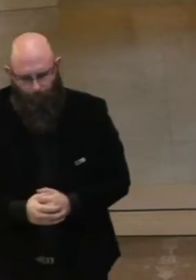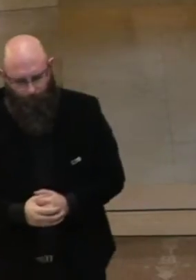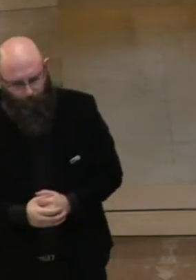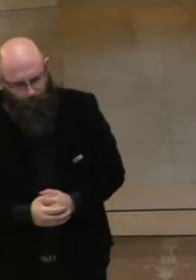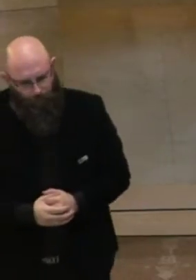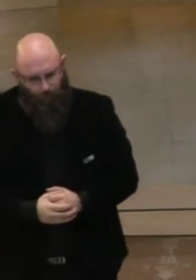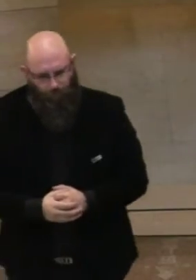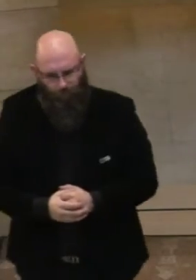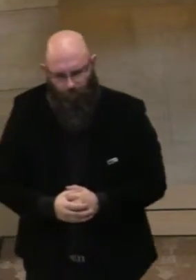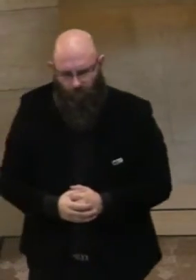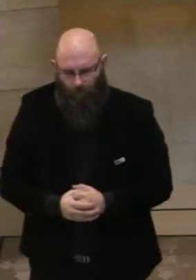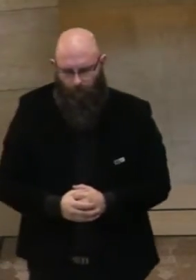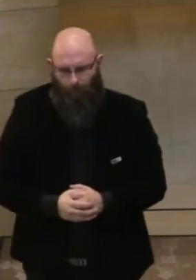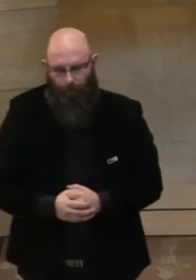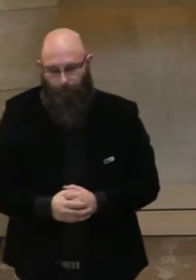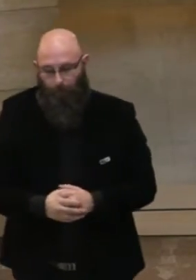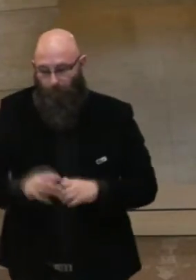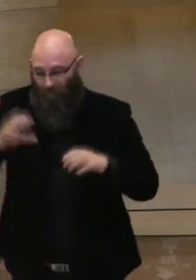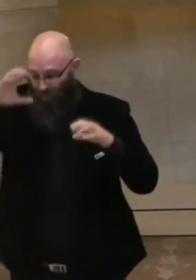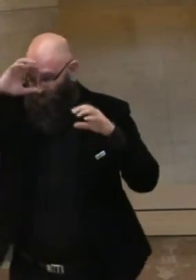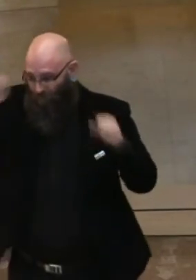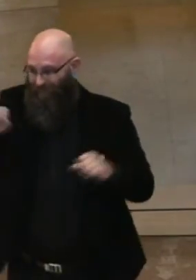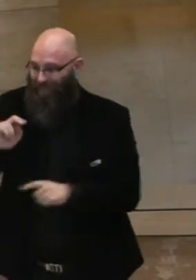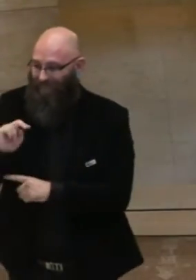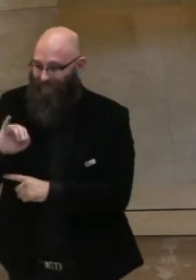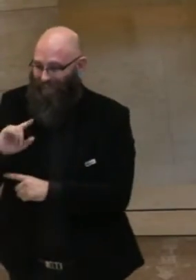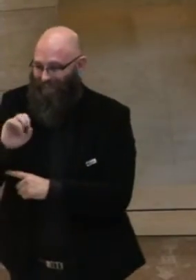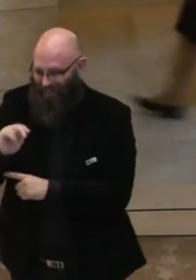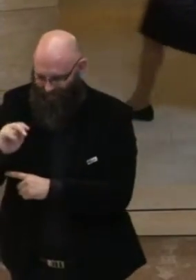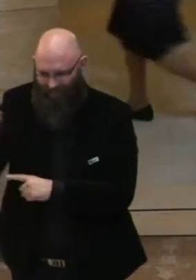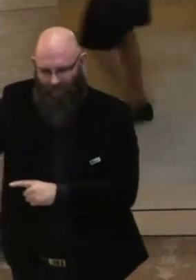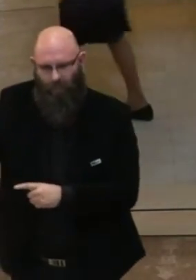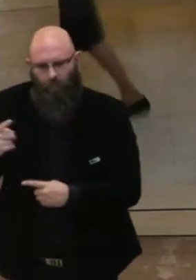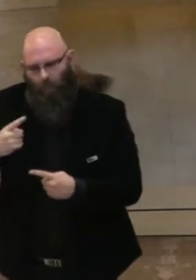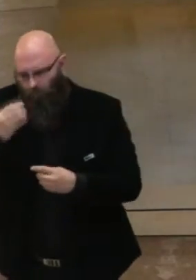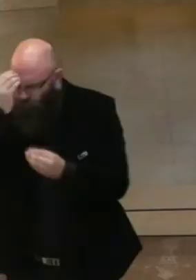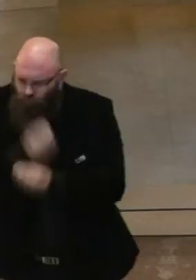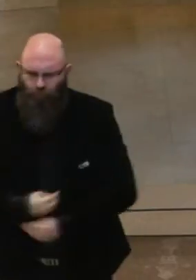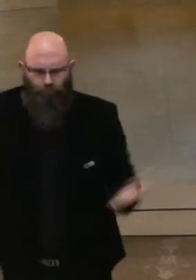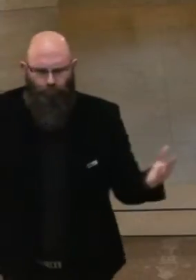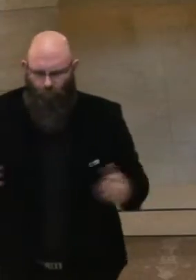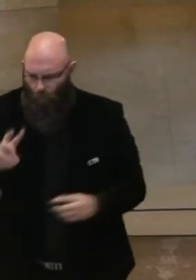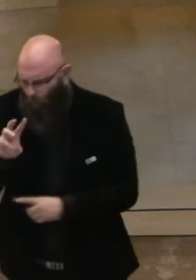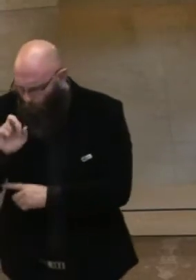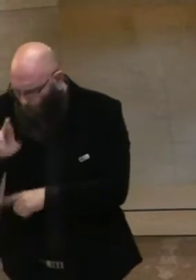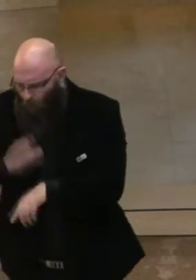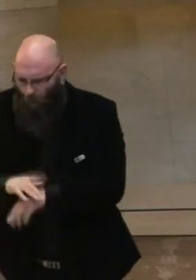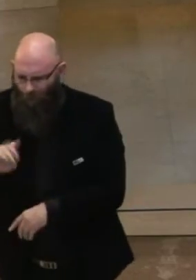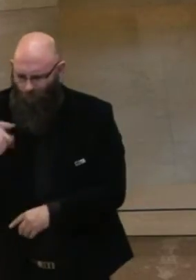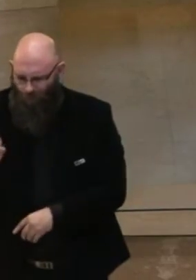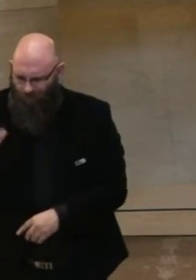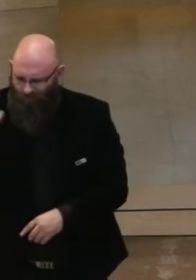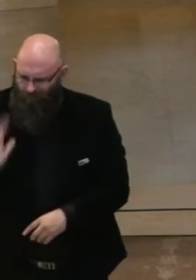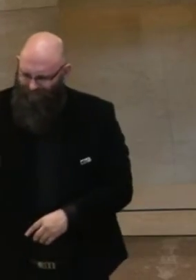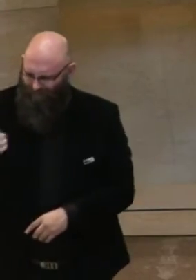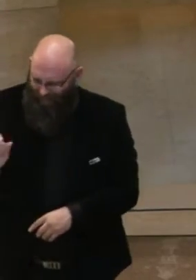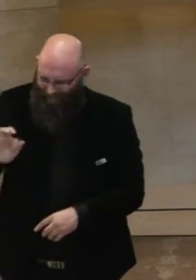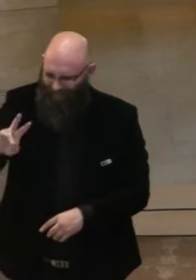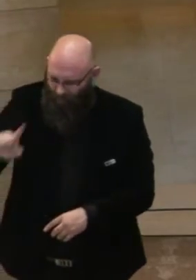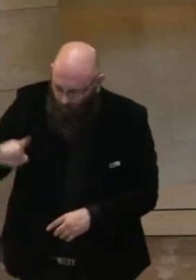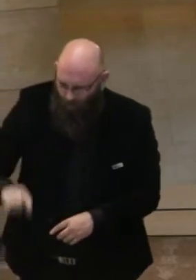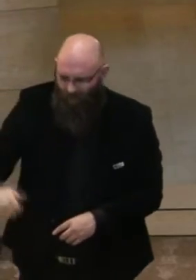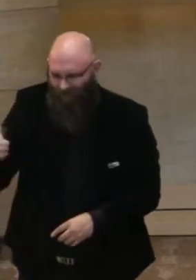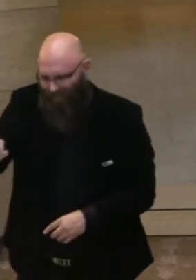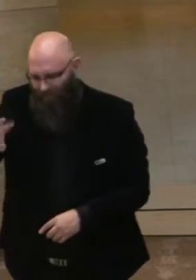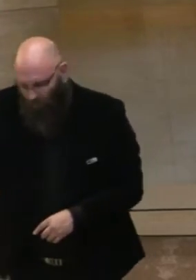When President Nixon announced the war on drugs in 1971 and Reagan in 1982, it was a